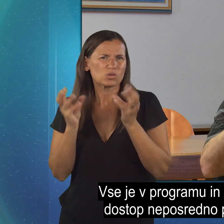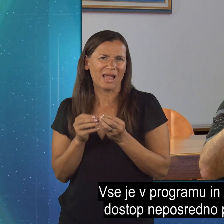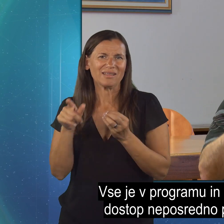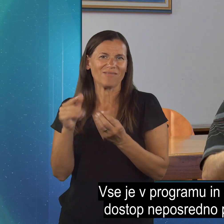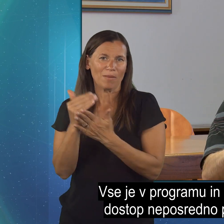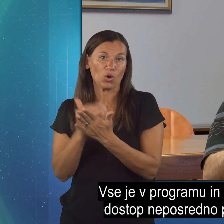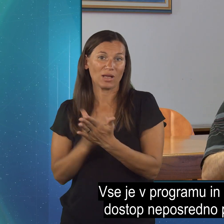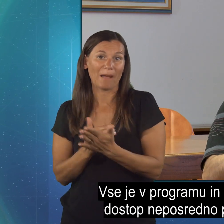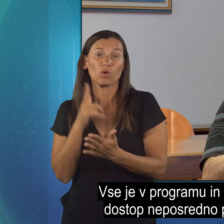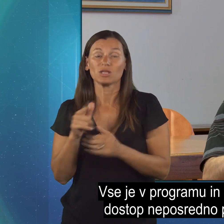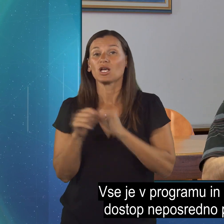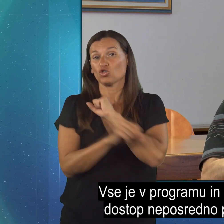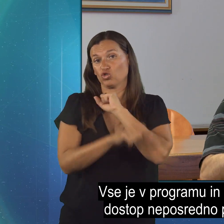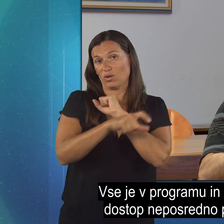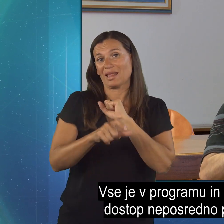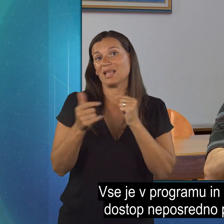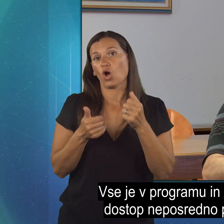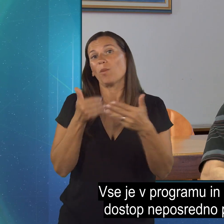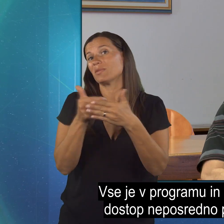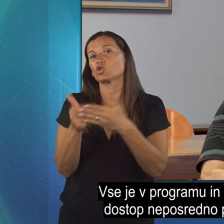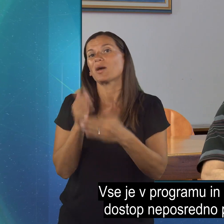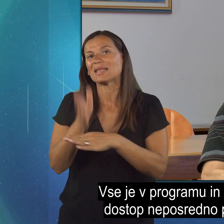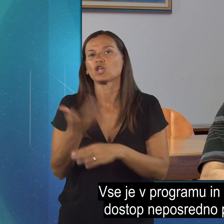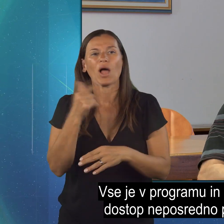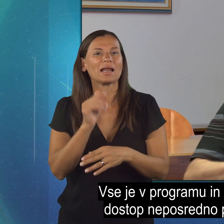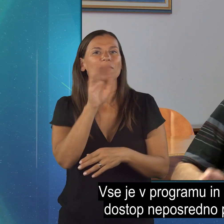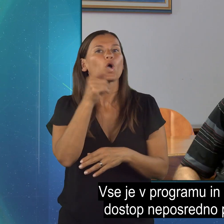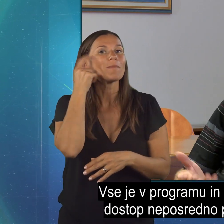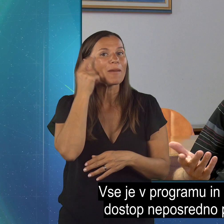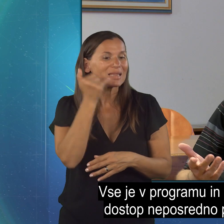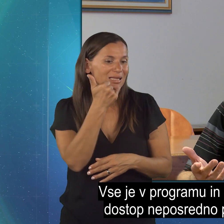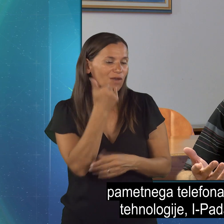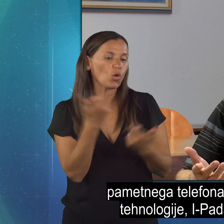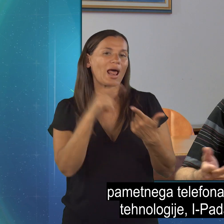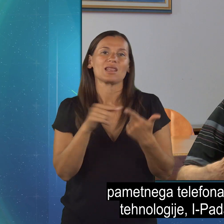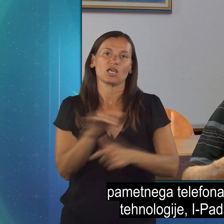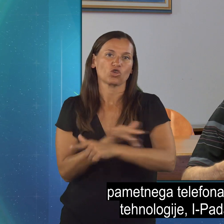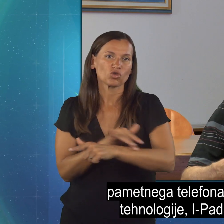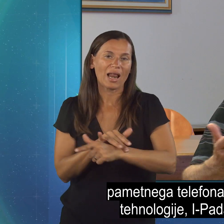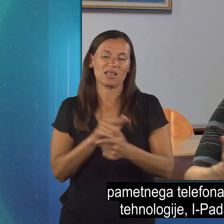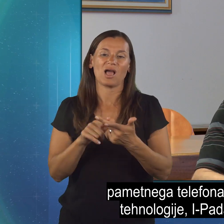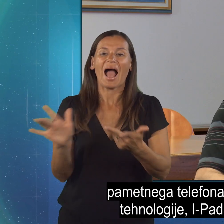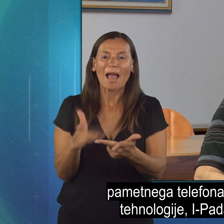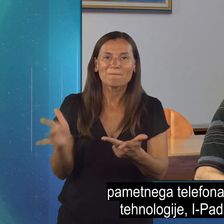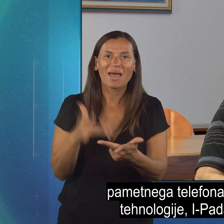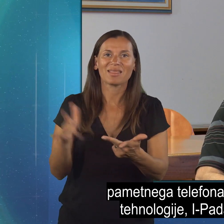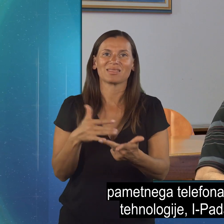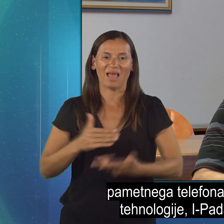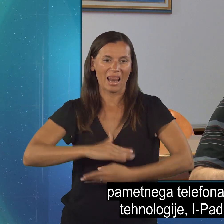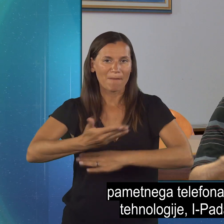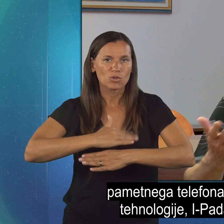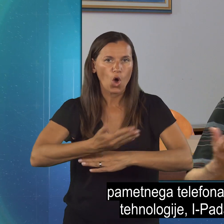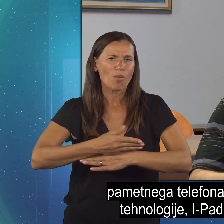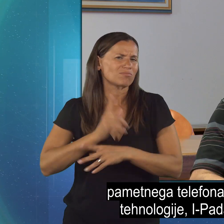everything is all in a program, and the student can access that directly, either through the smartphone technology or through a computer